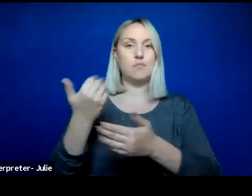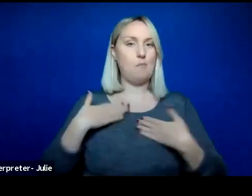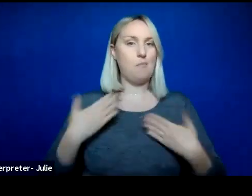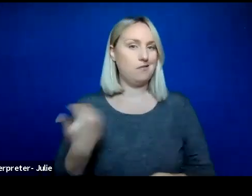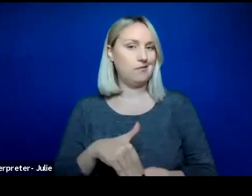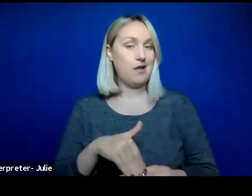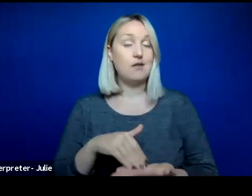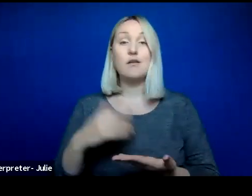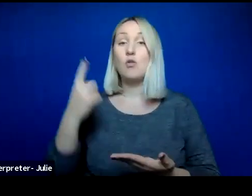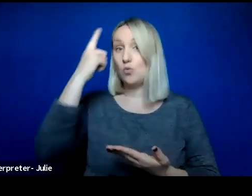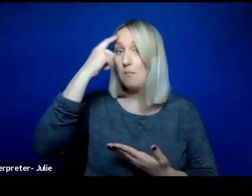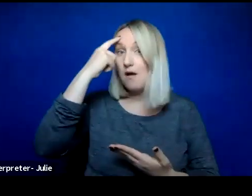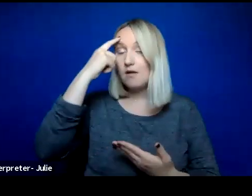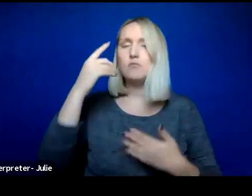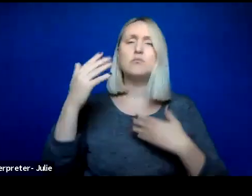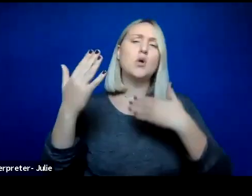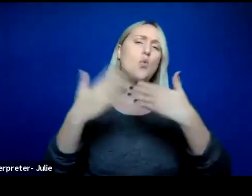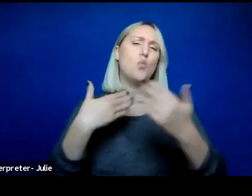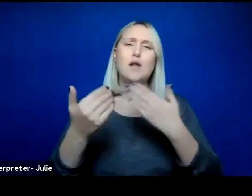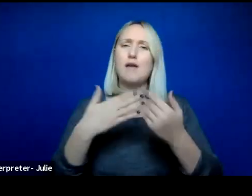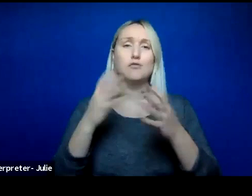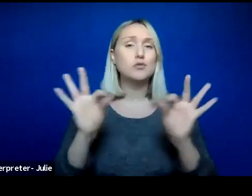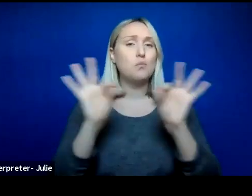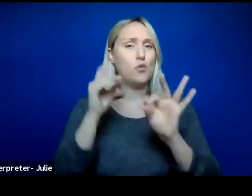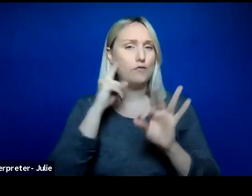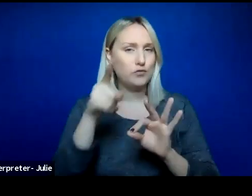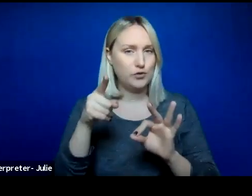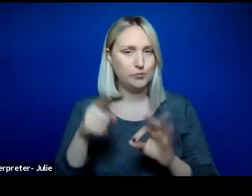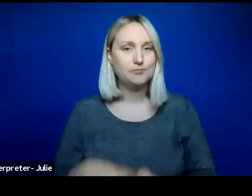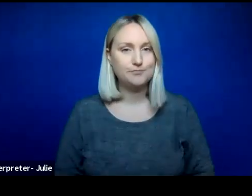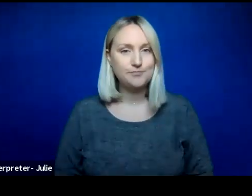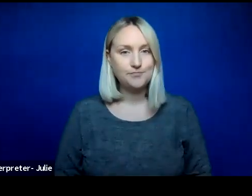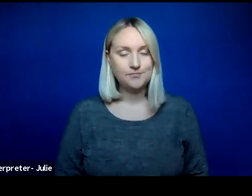mind for whatever it is that's important to you next.